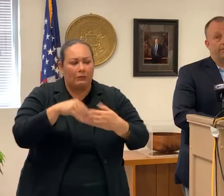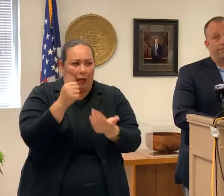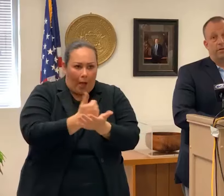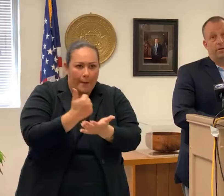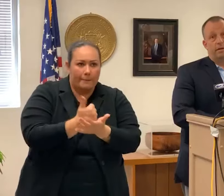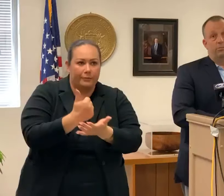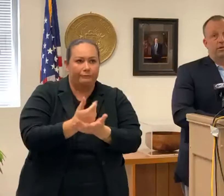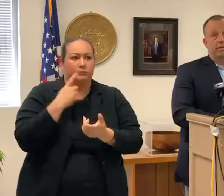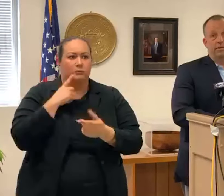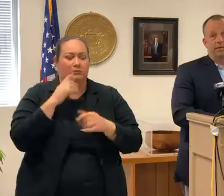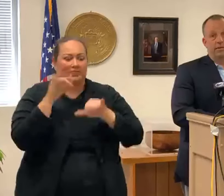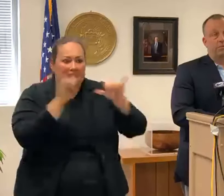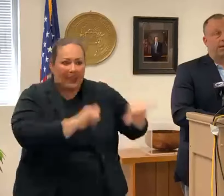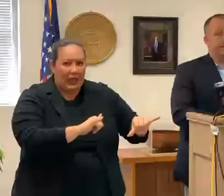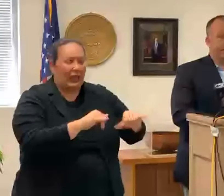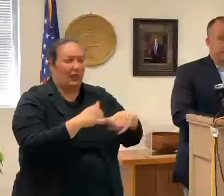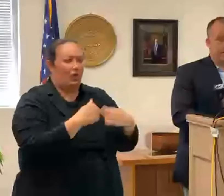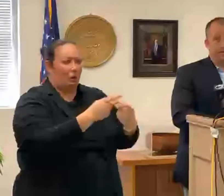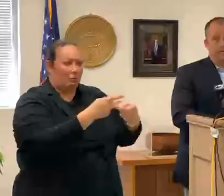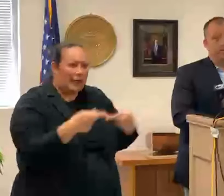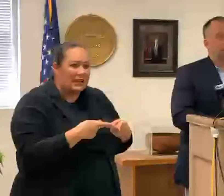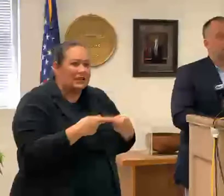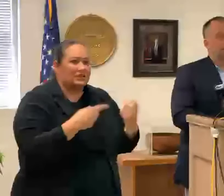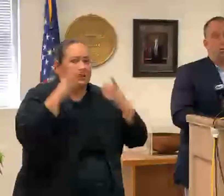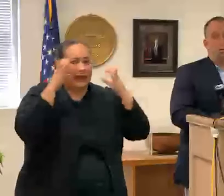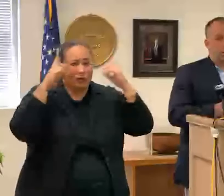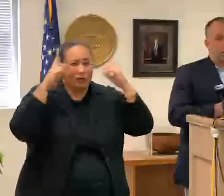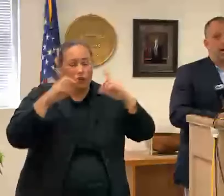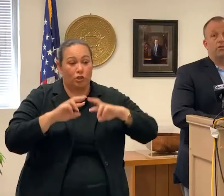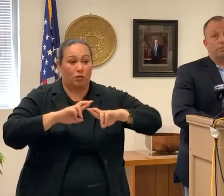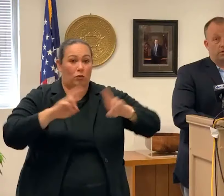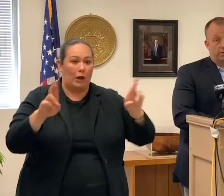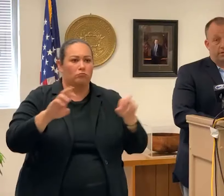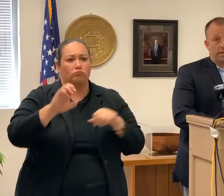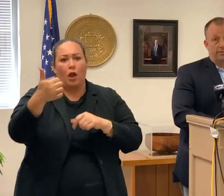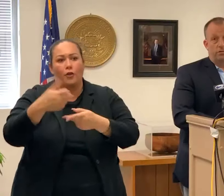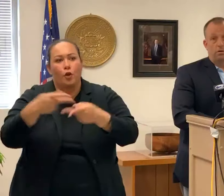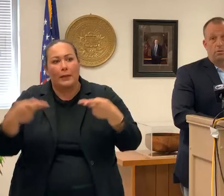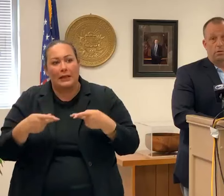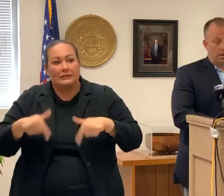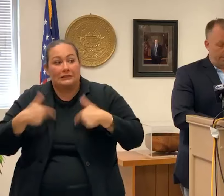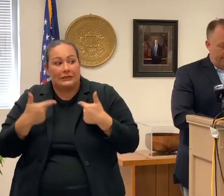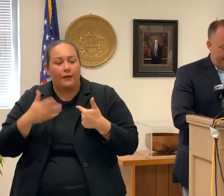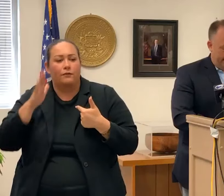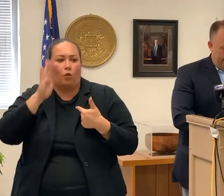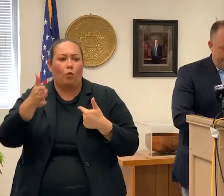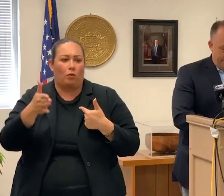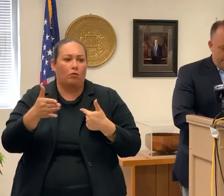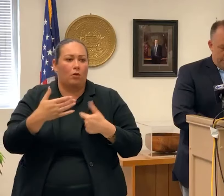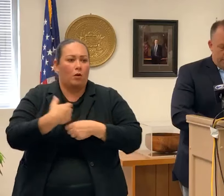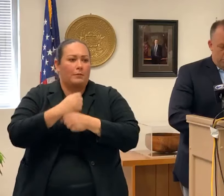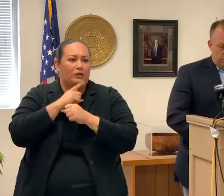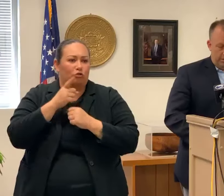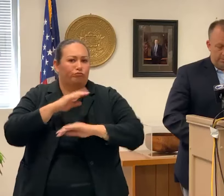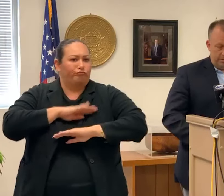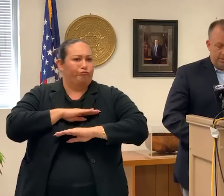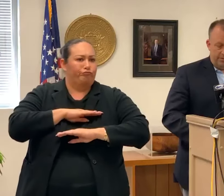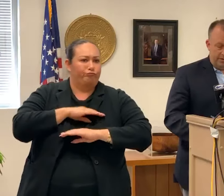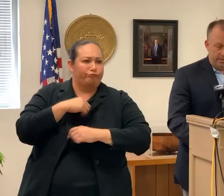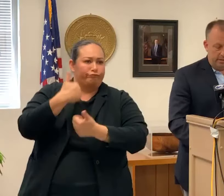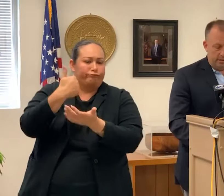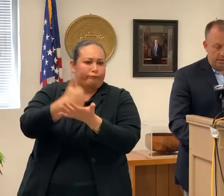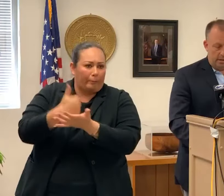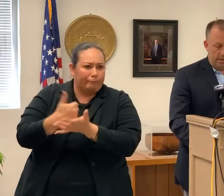in their life. And when they're ready to go back to education or to the other parts of their lives, we'll accommodate that. You'll see